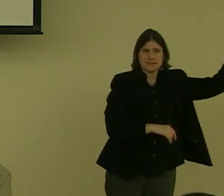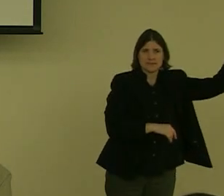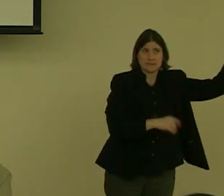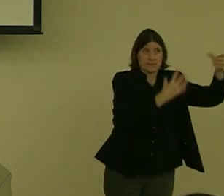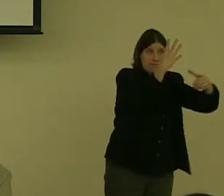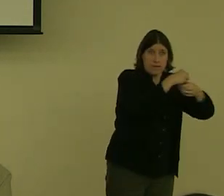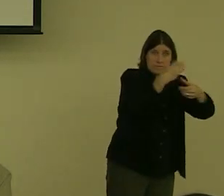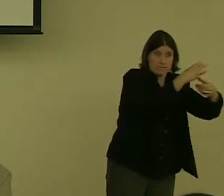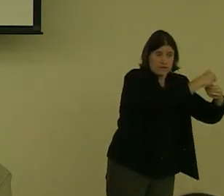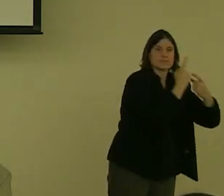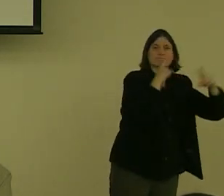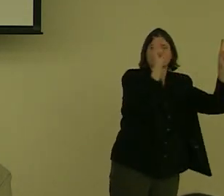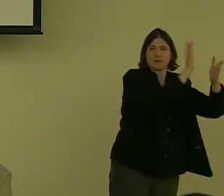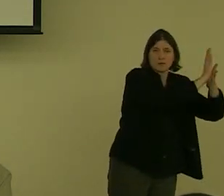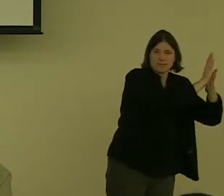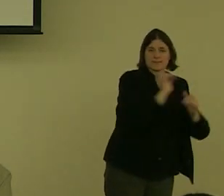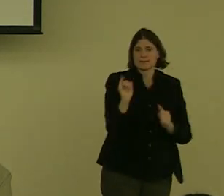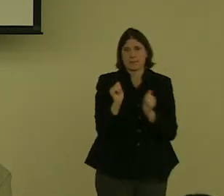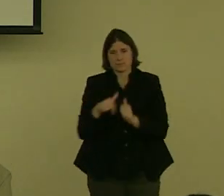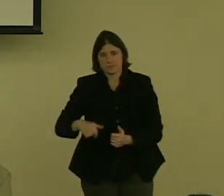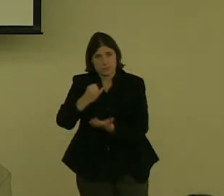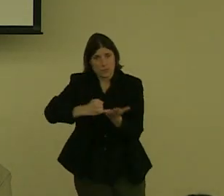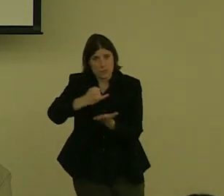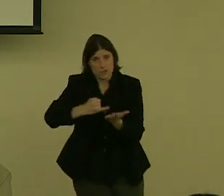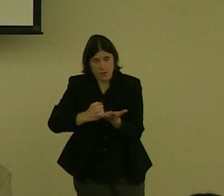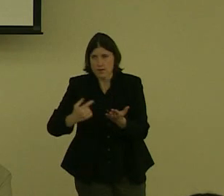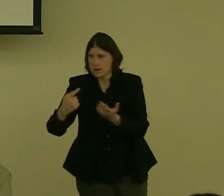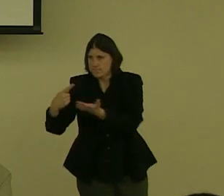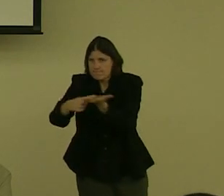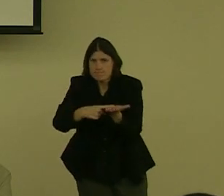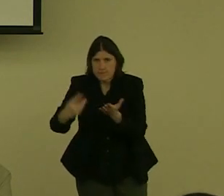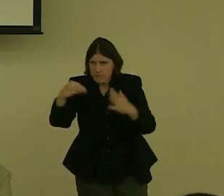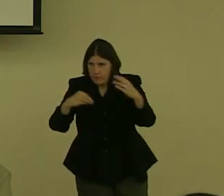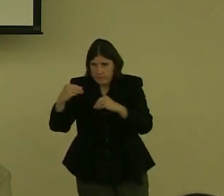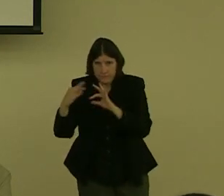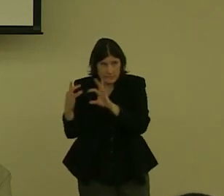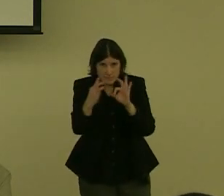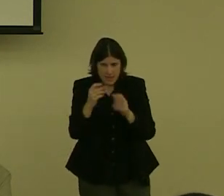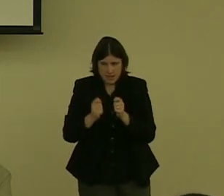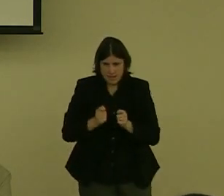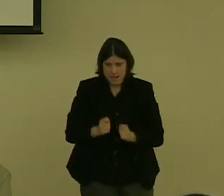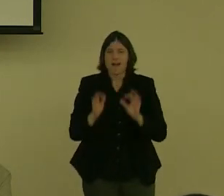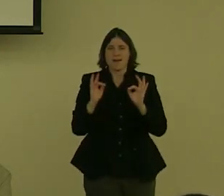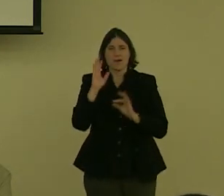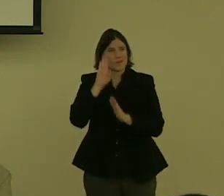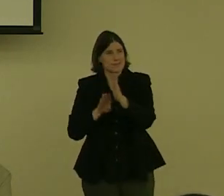So it doesn't have to operate as even a weakness if your lens, if